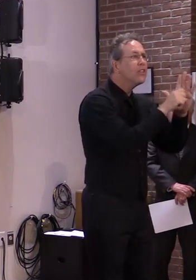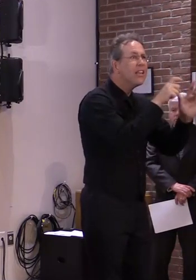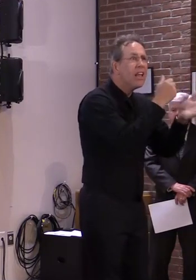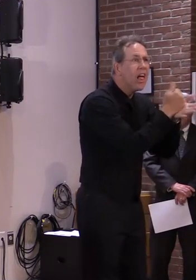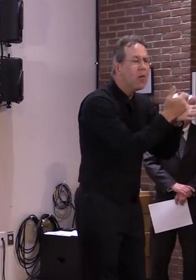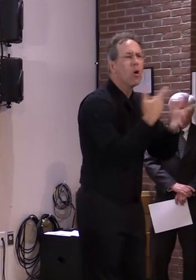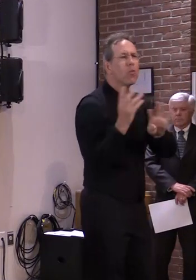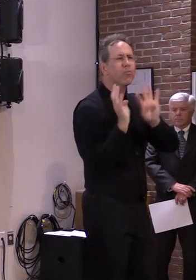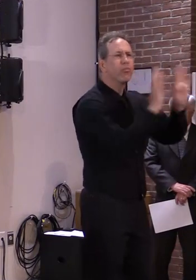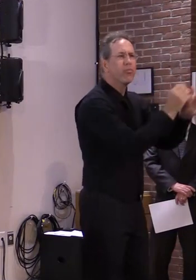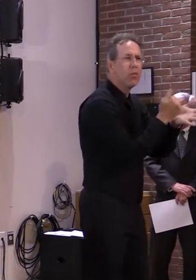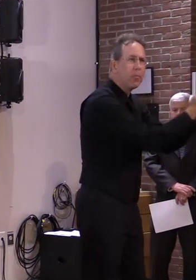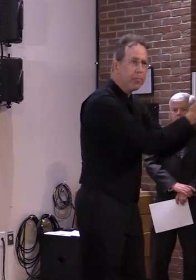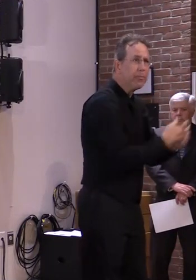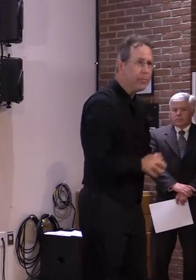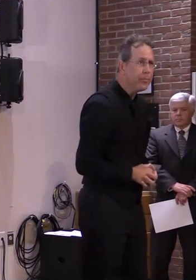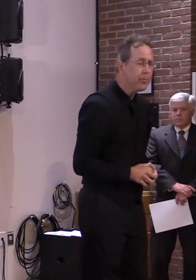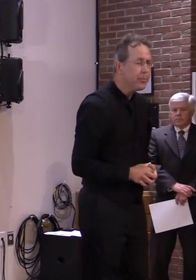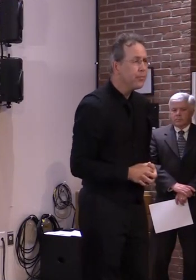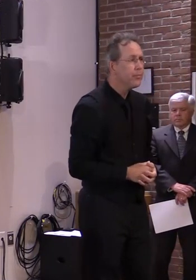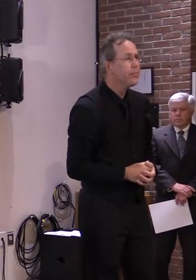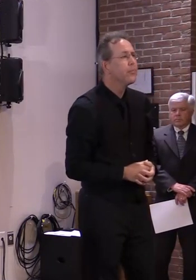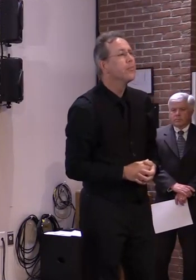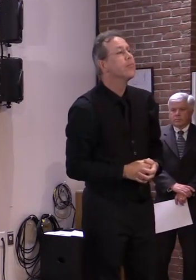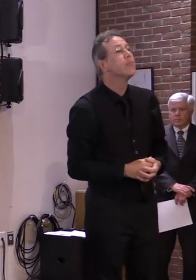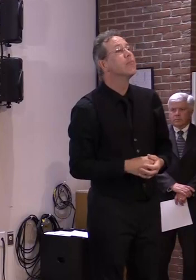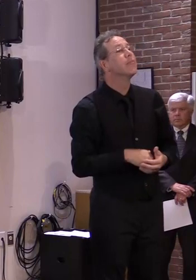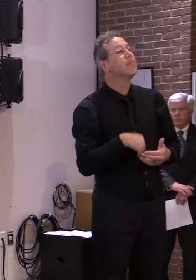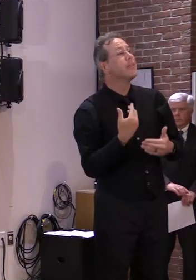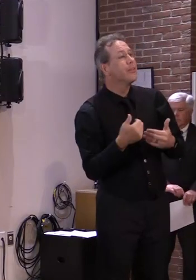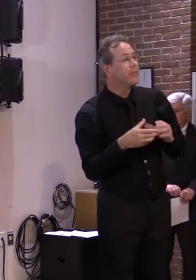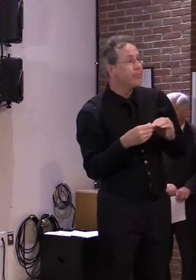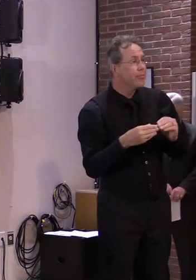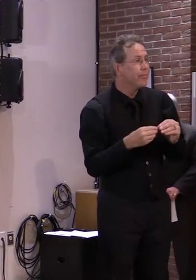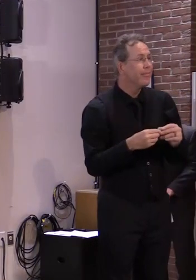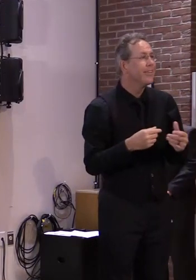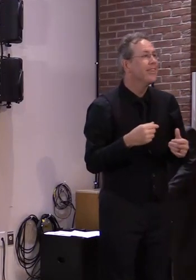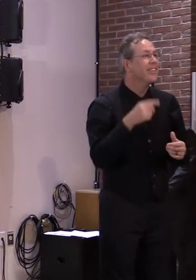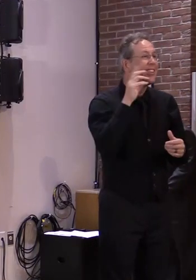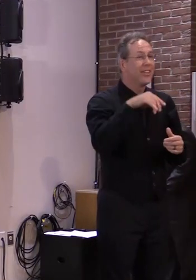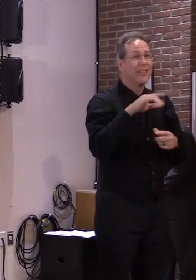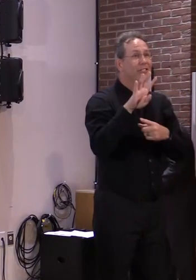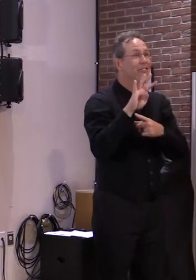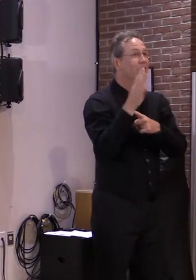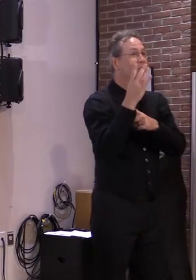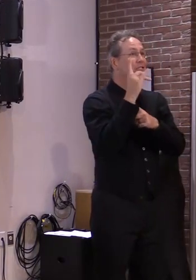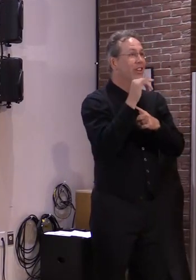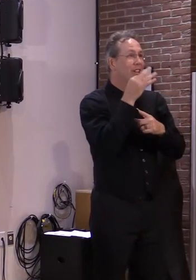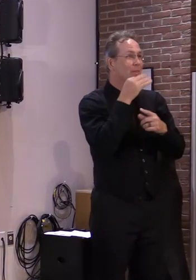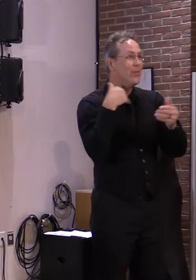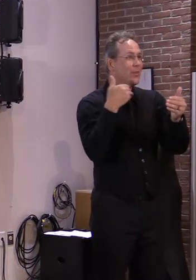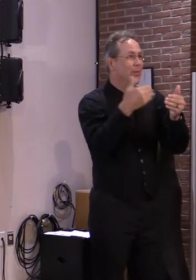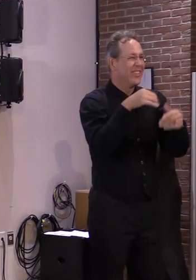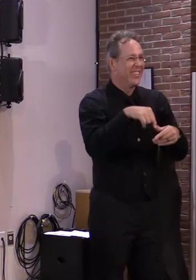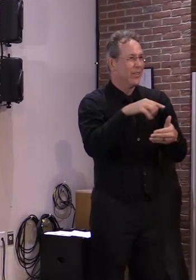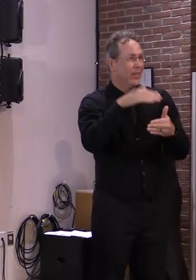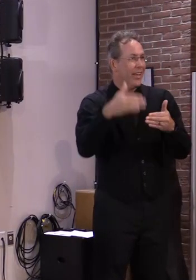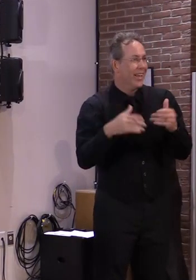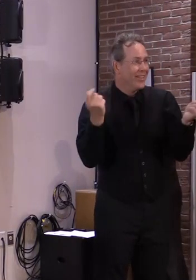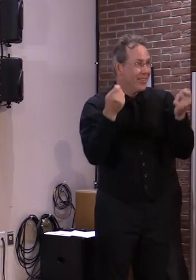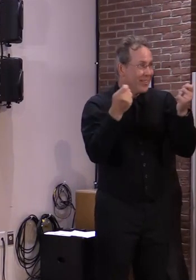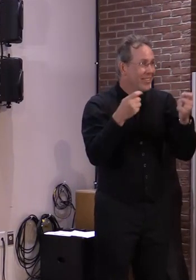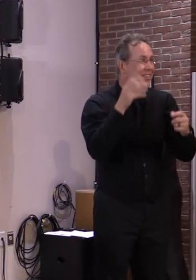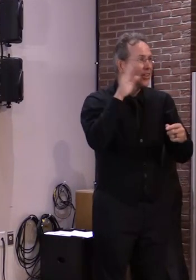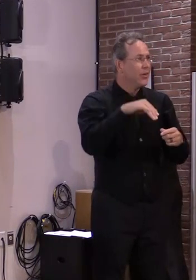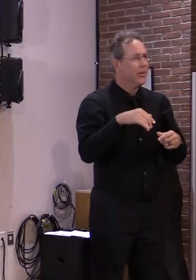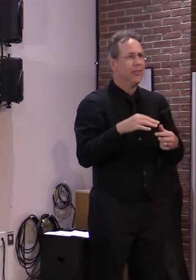Next, many of you will be celebrating Independence Day this weekend, and this year it has an even